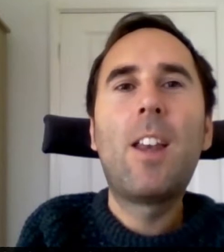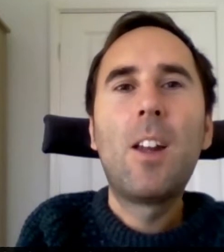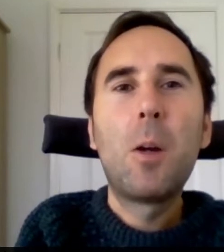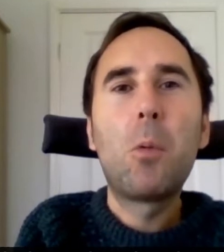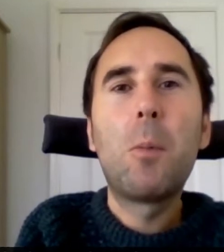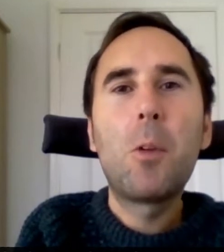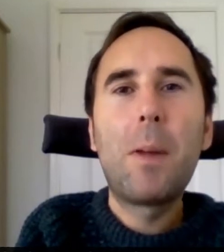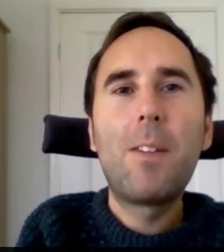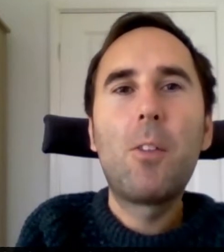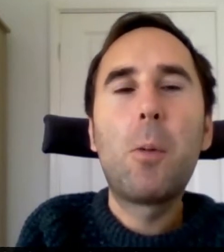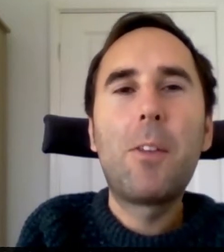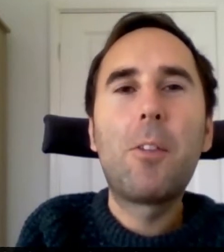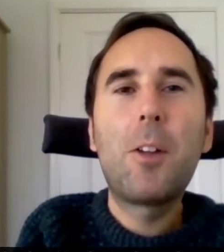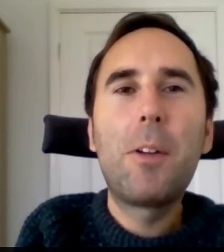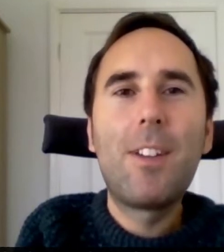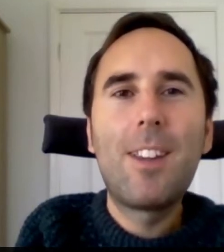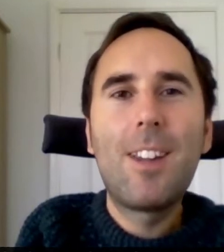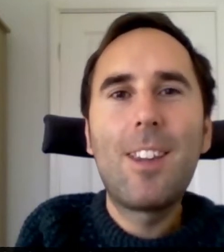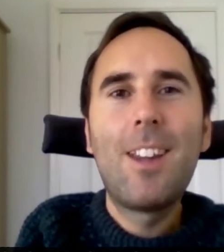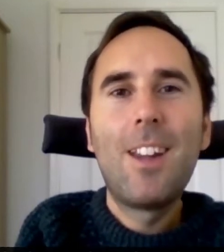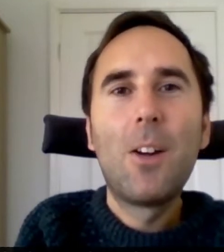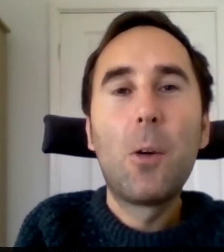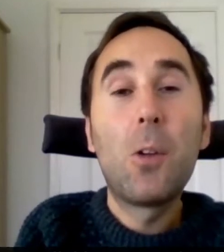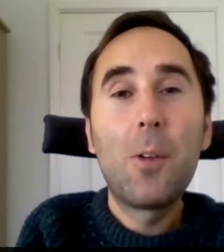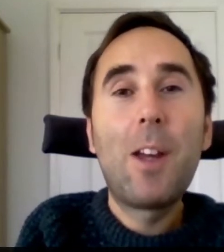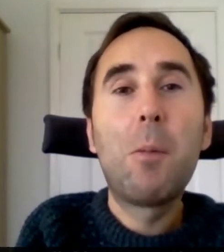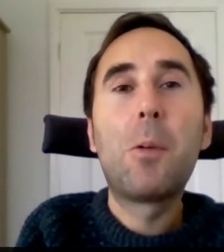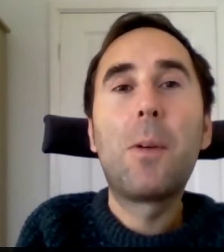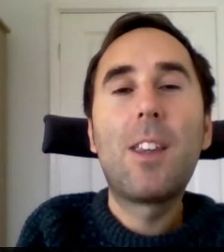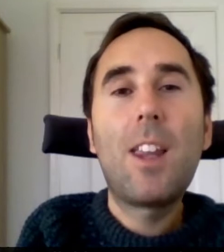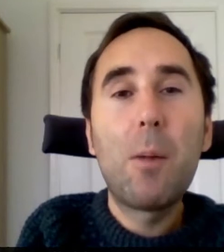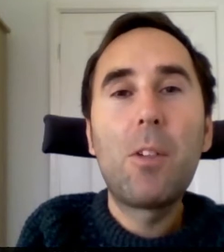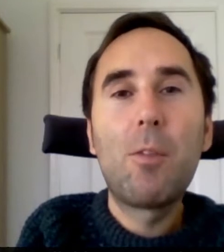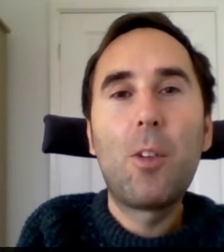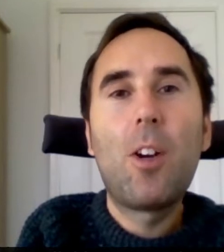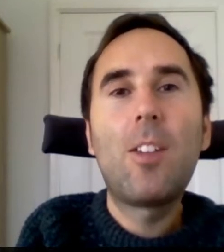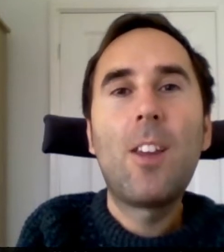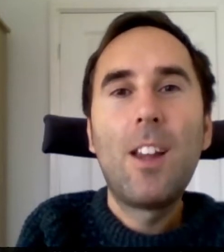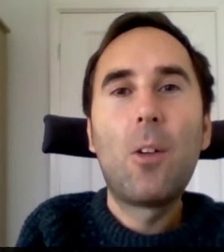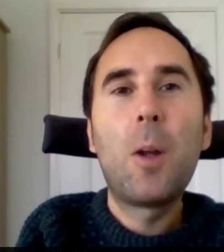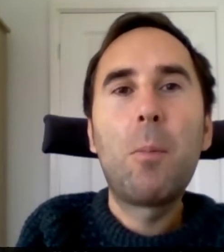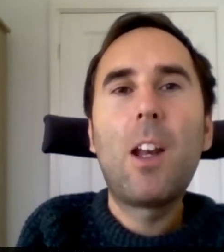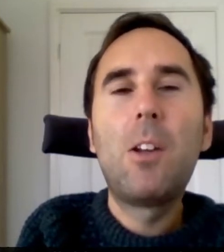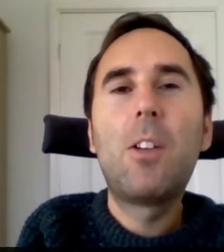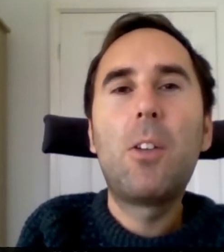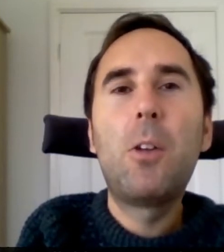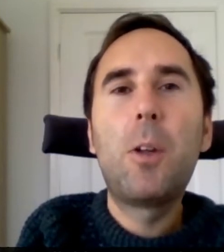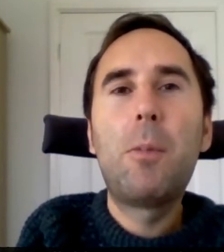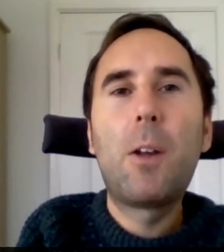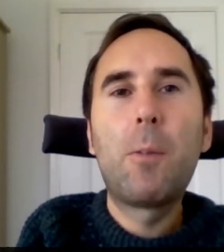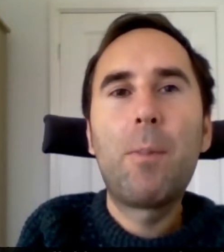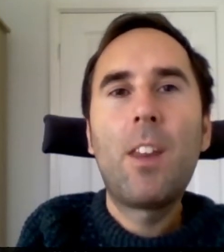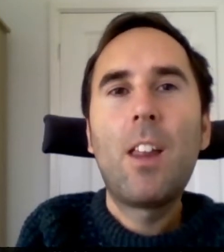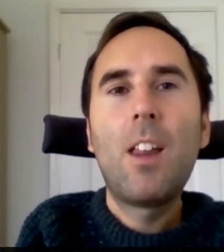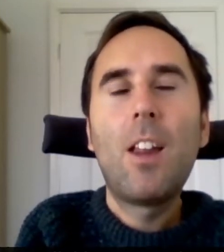Design, Broader Perspectives for Better Experiences, also available as a captioned vodcast on Open Inclusion's YouTube